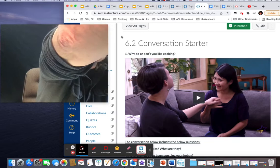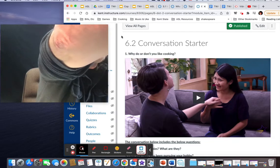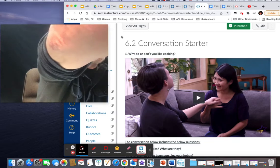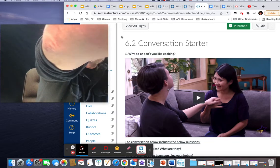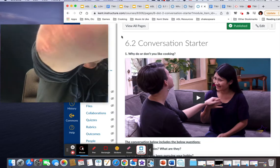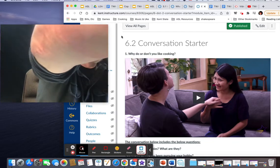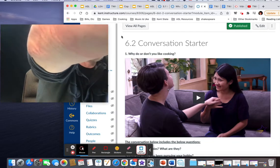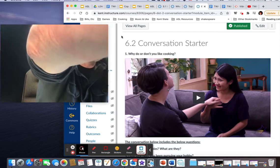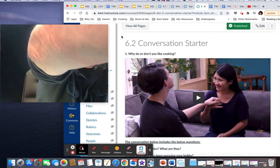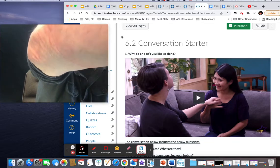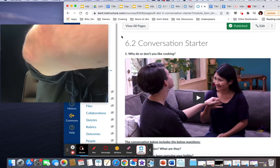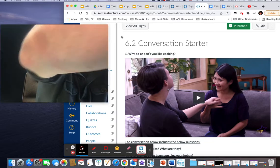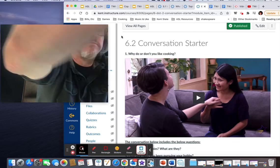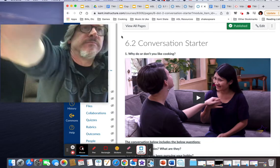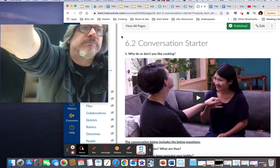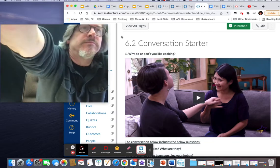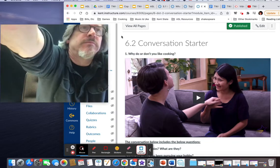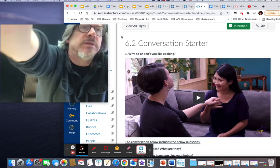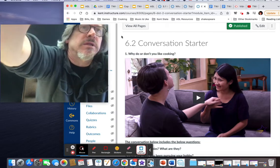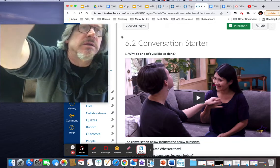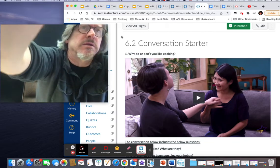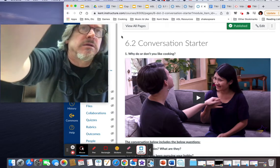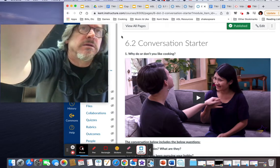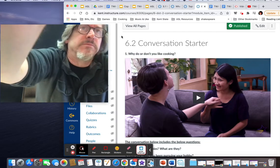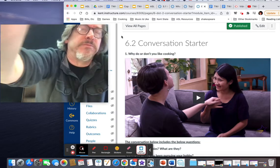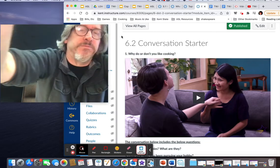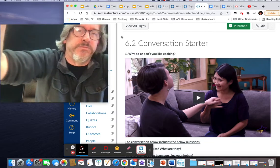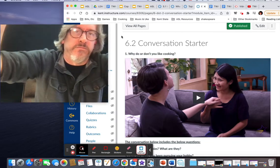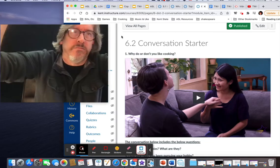is lighting stinks. Okay,